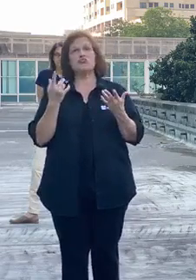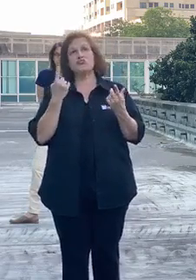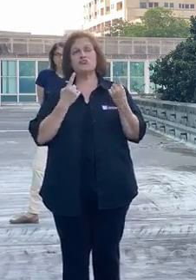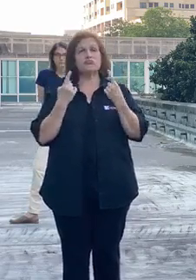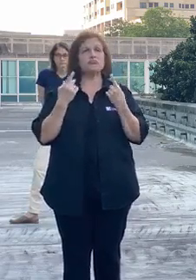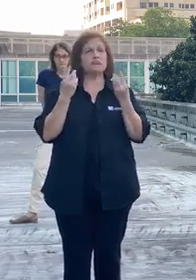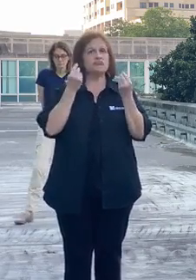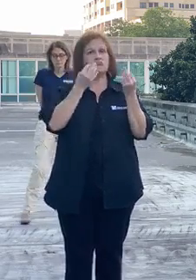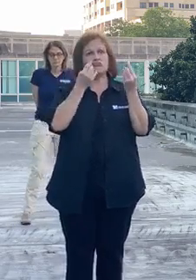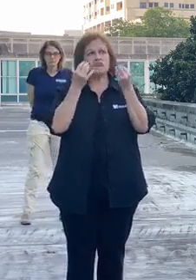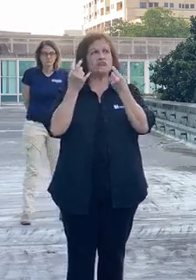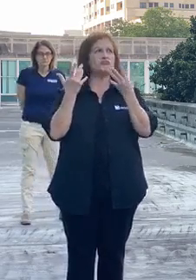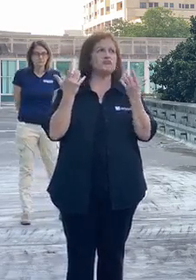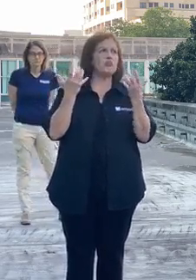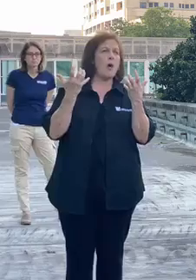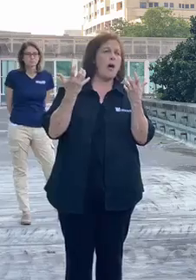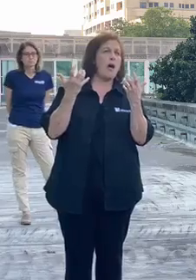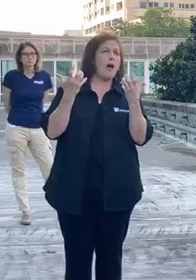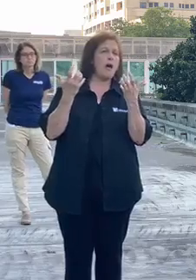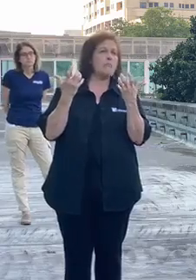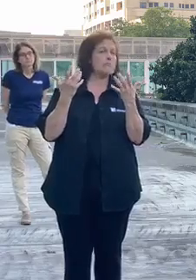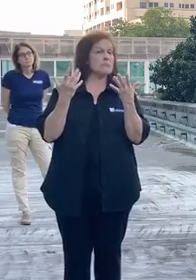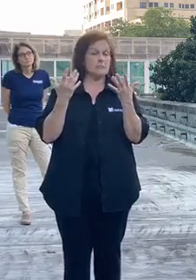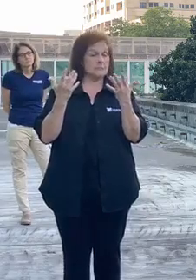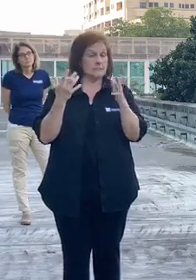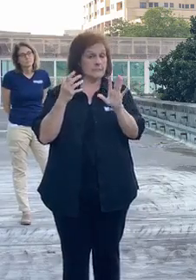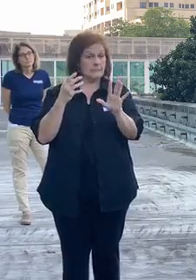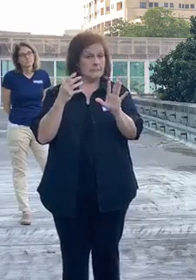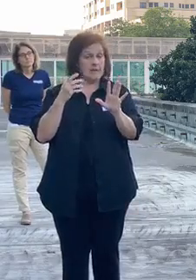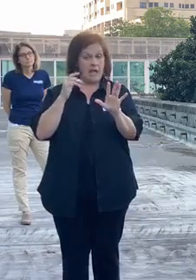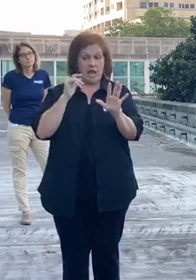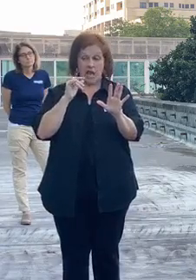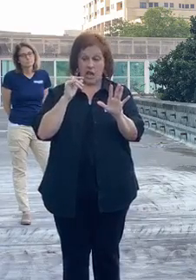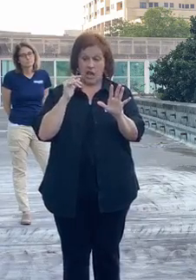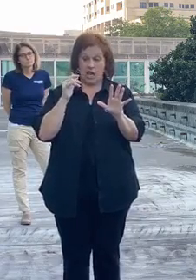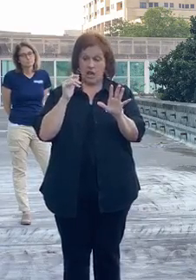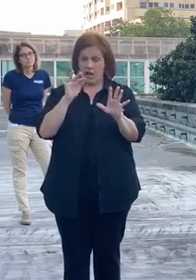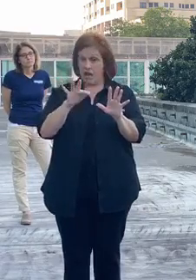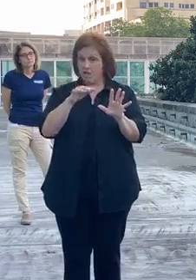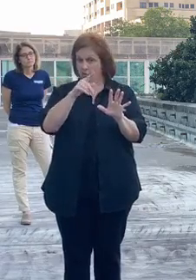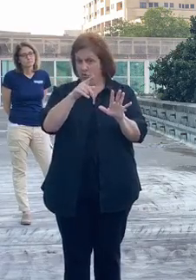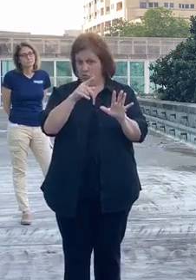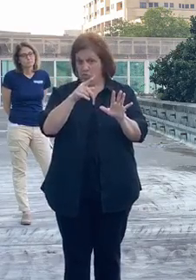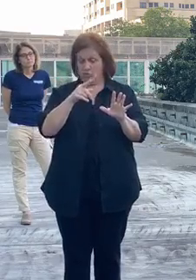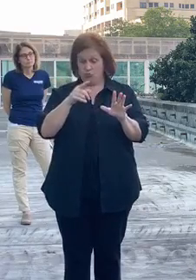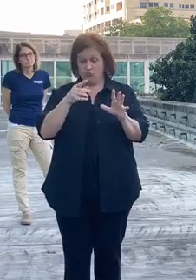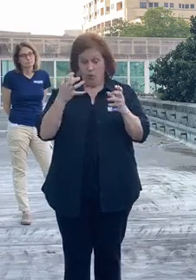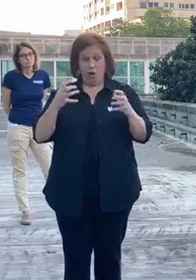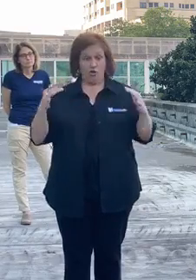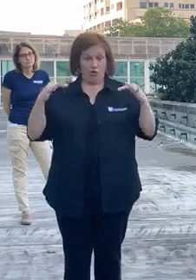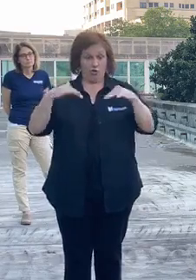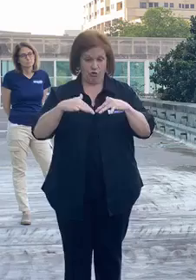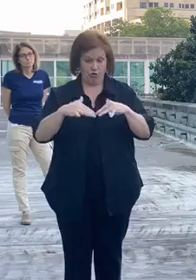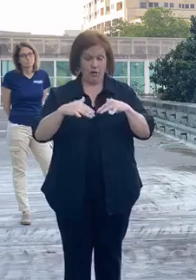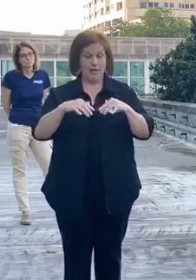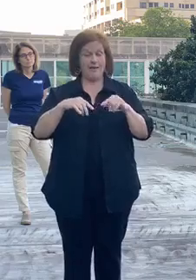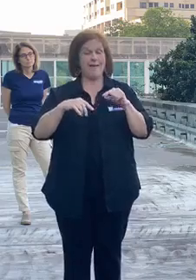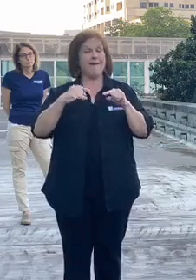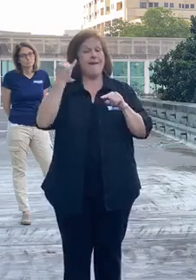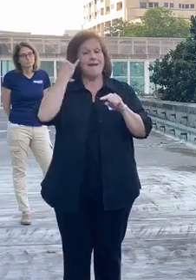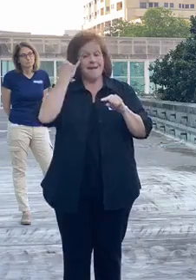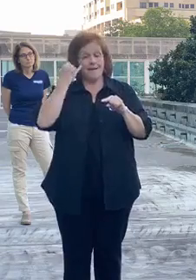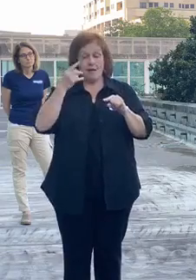Think about the fact that maybe if you have this gathering, someone who shows up ends up getting